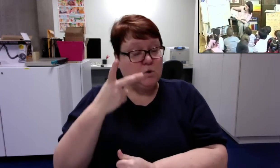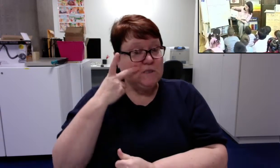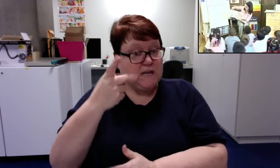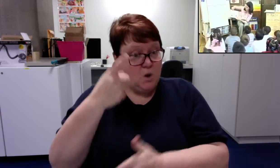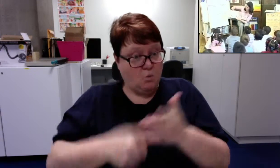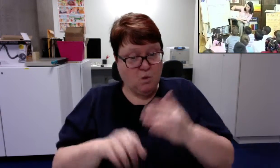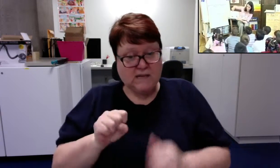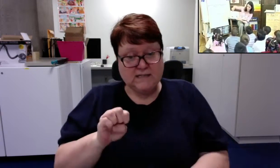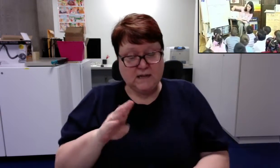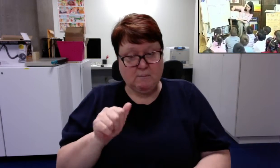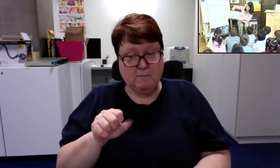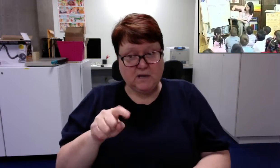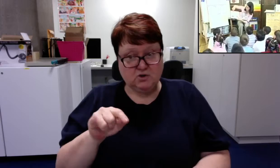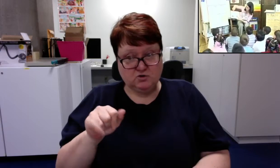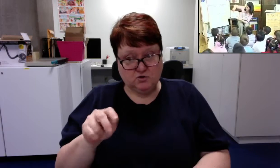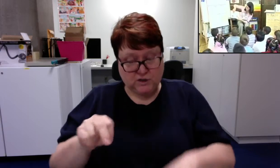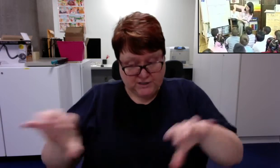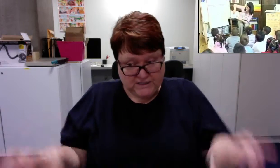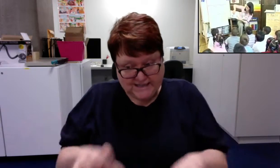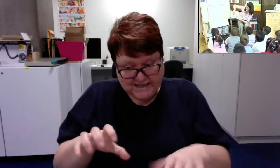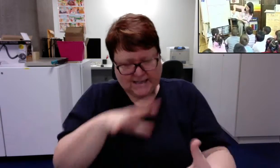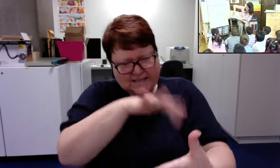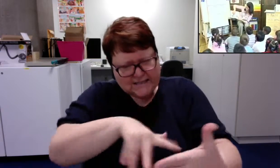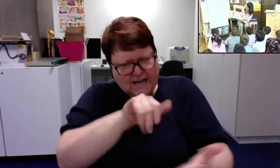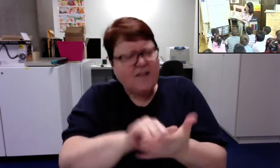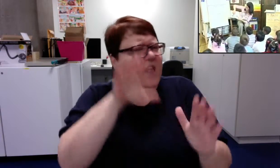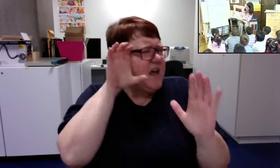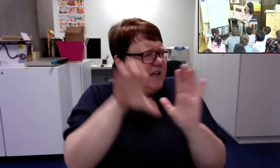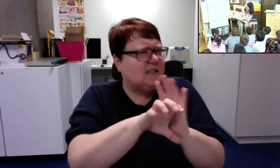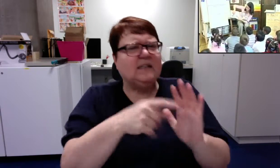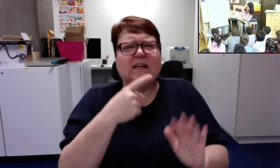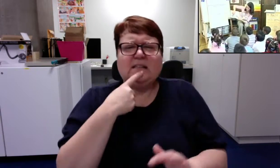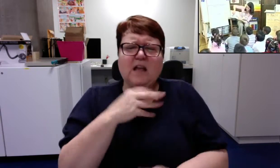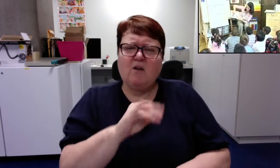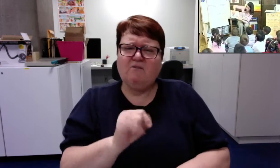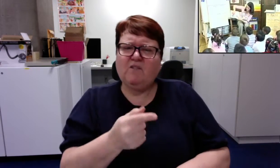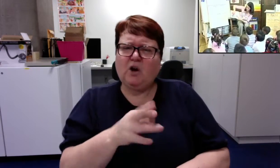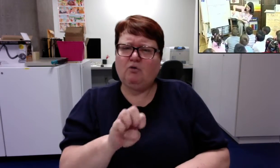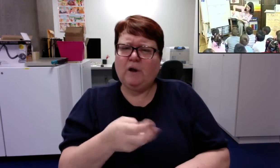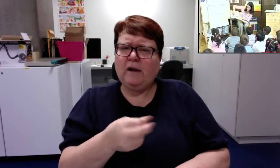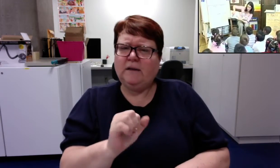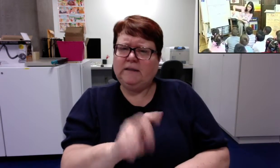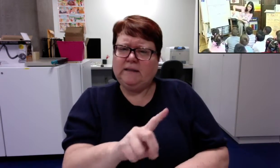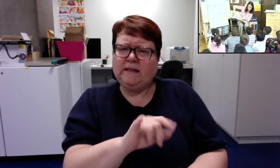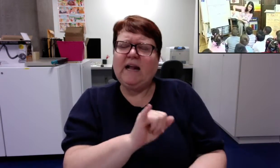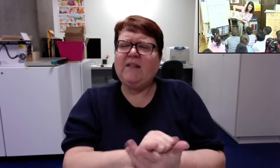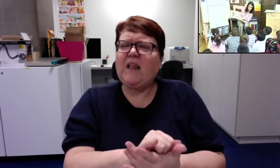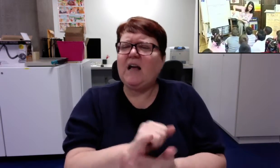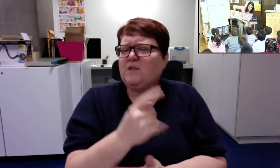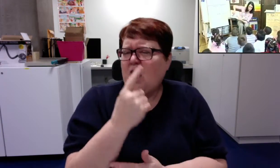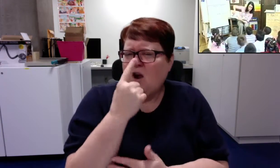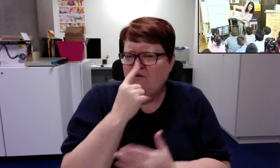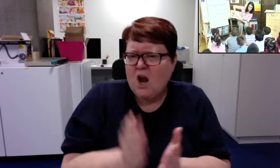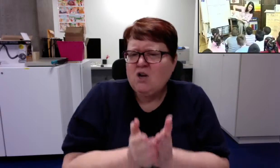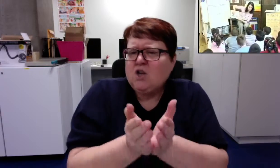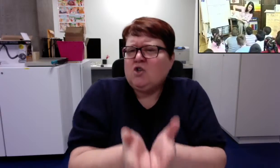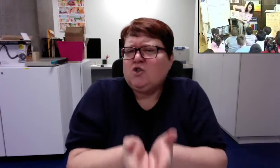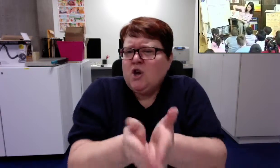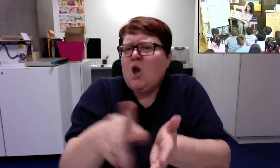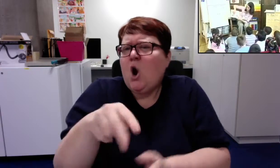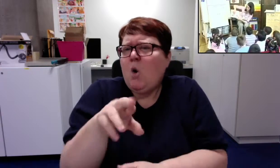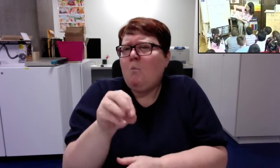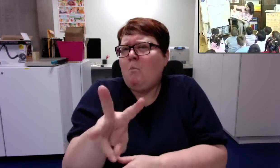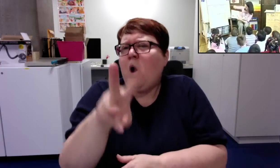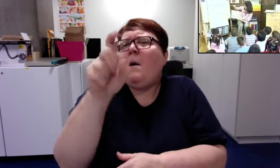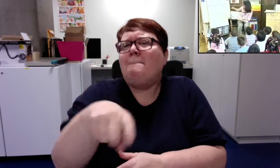Sebastian did? He really studied that illustration, and he said, well, the figurehead is on the front of the ship, so prow must mean